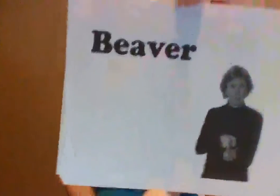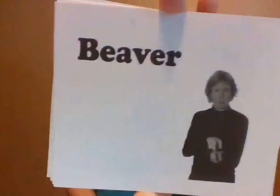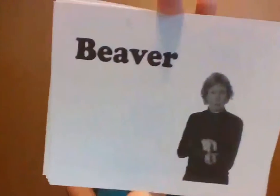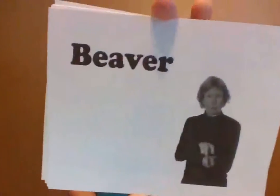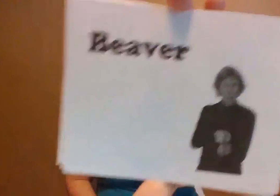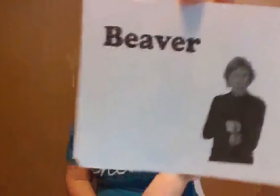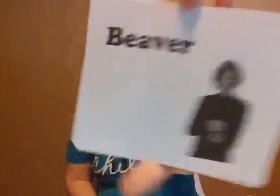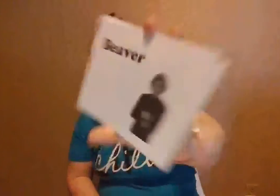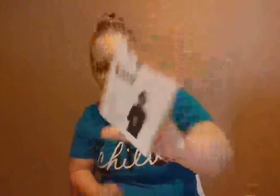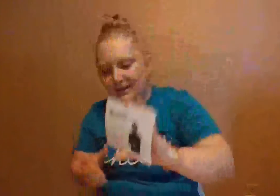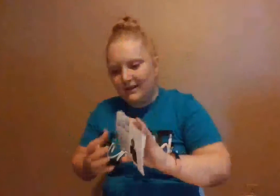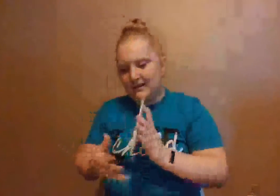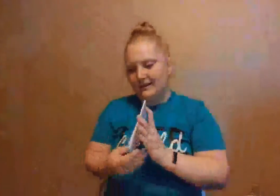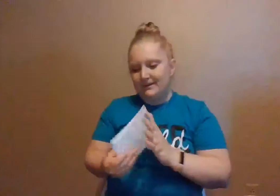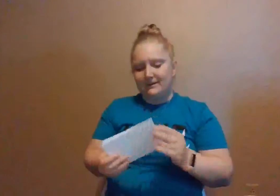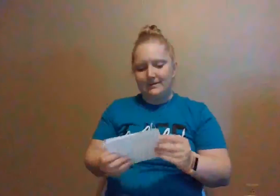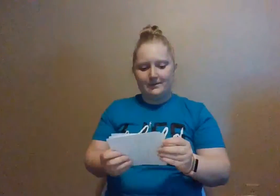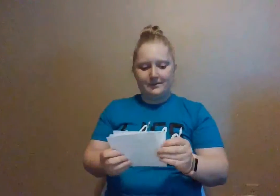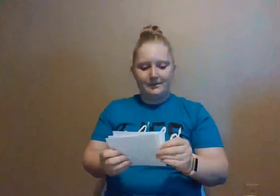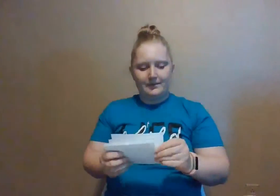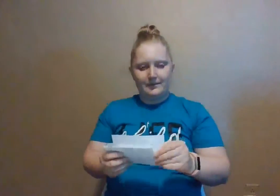Great job, guys.